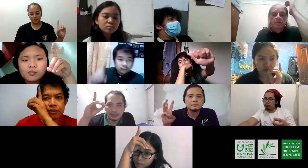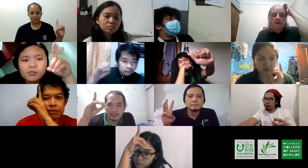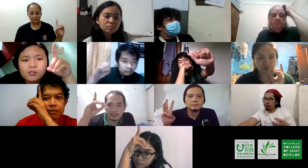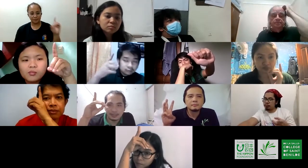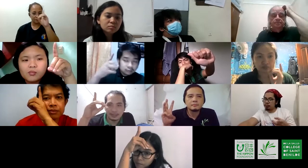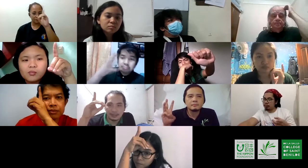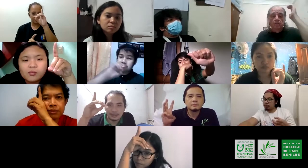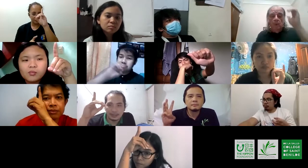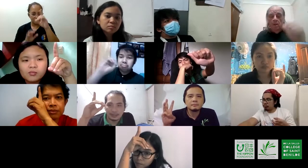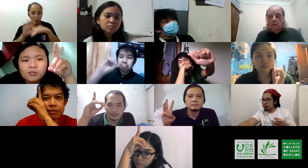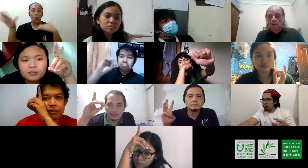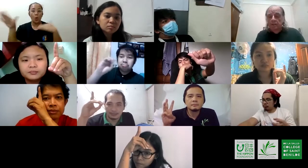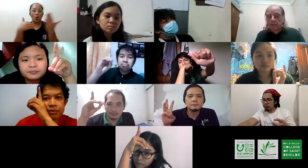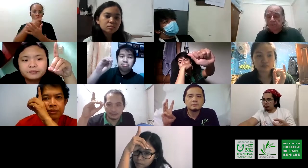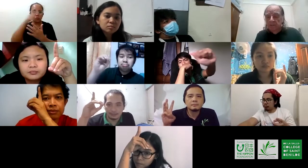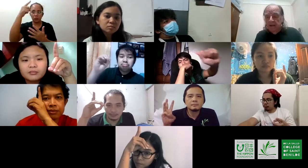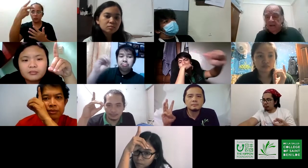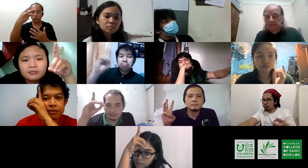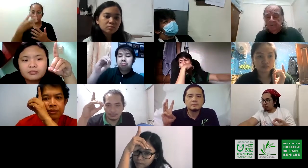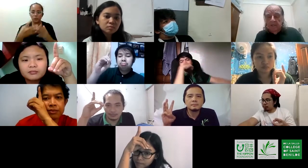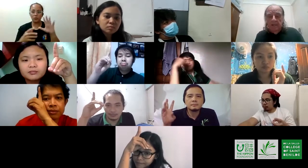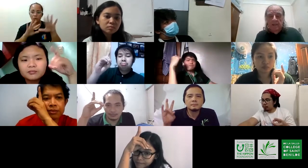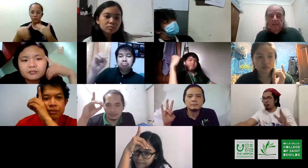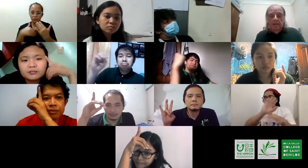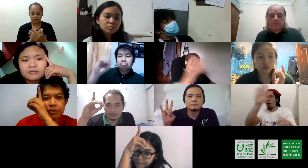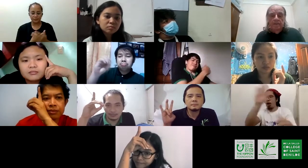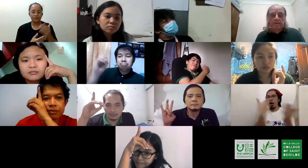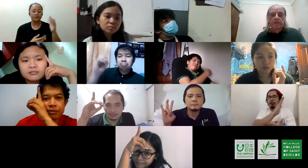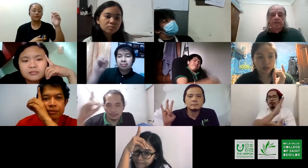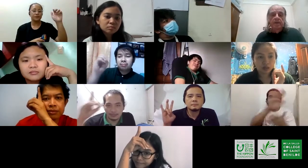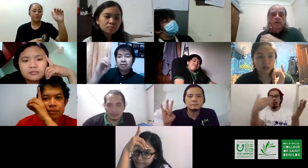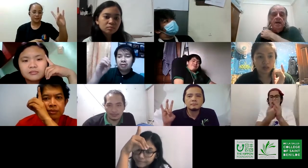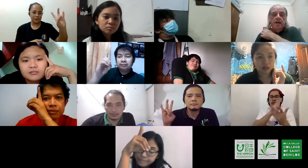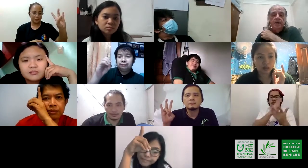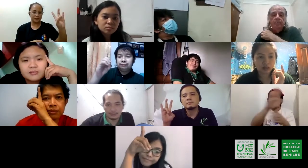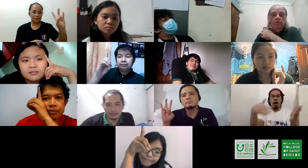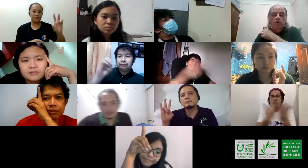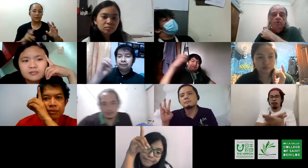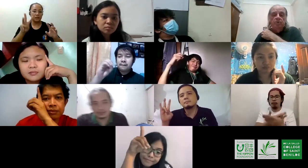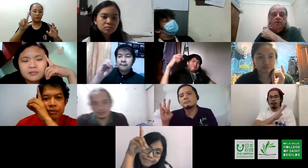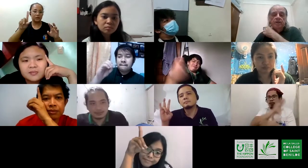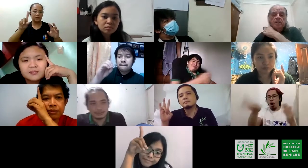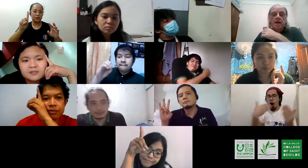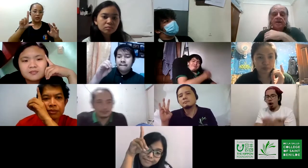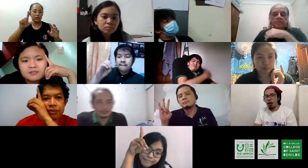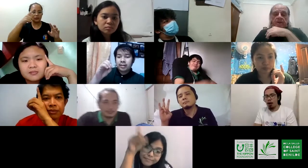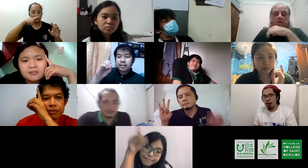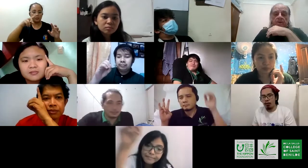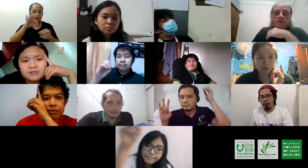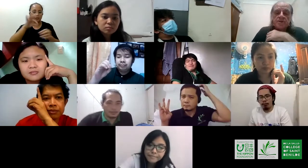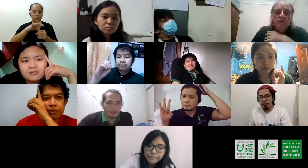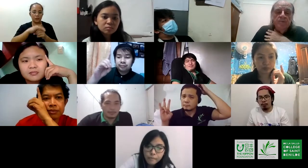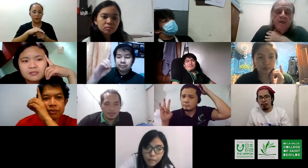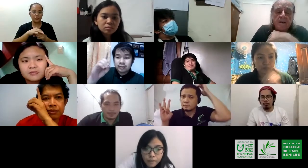College, C, the National Association of the Deaf in Thailand, D, all of the above. I see D and A.